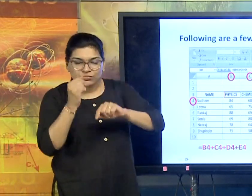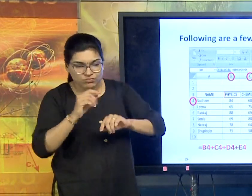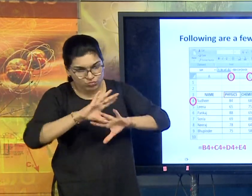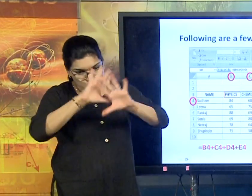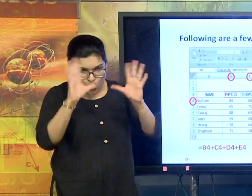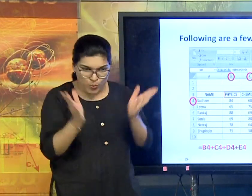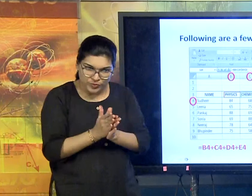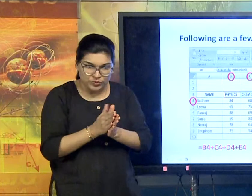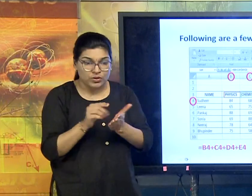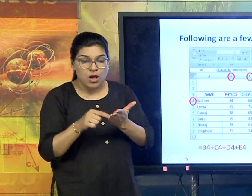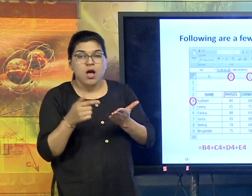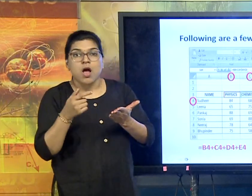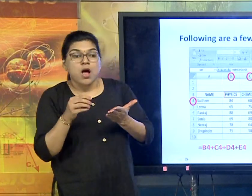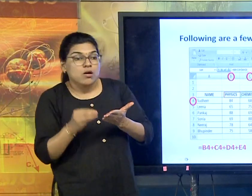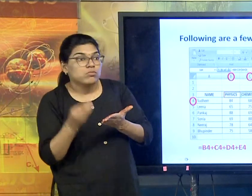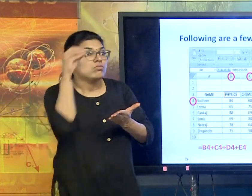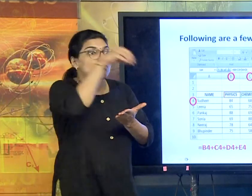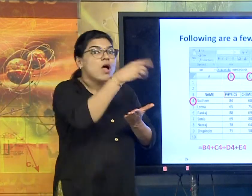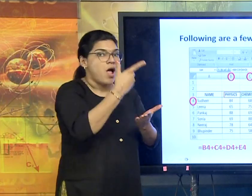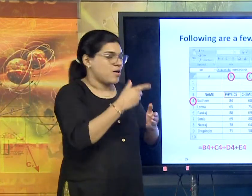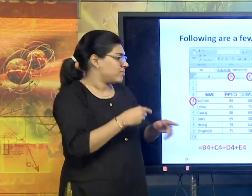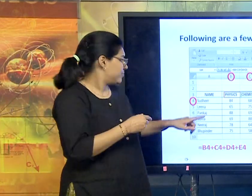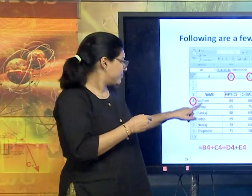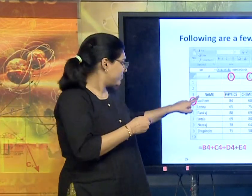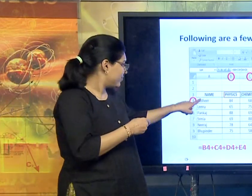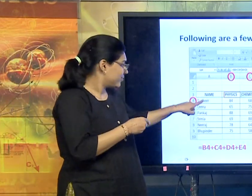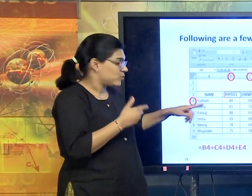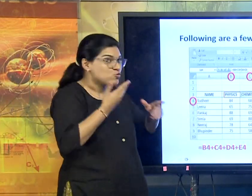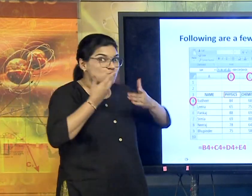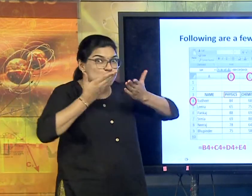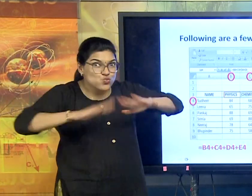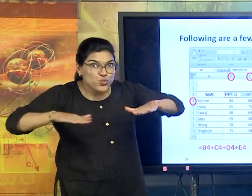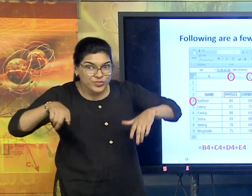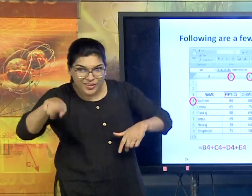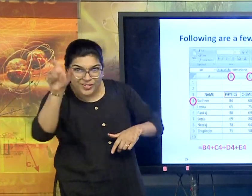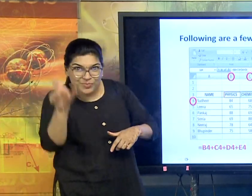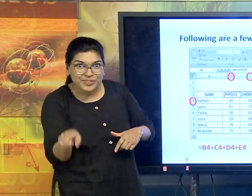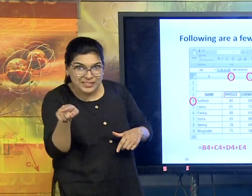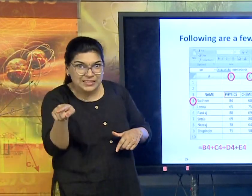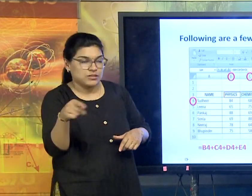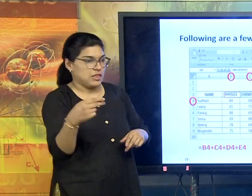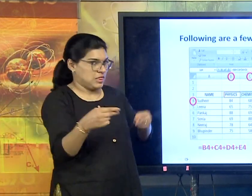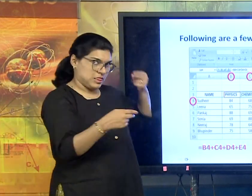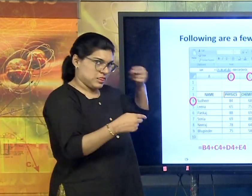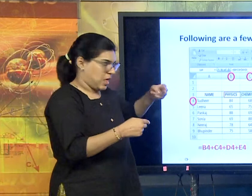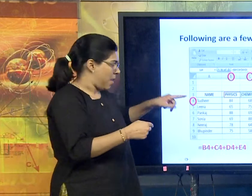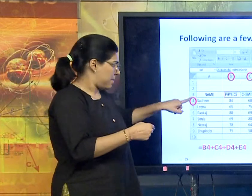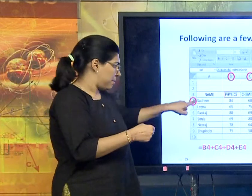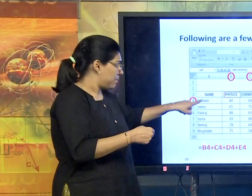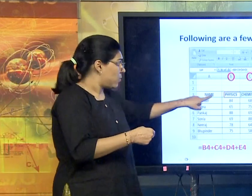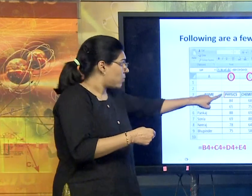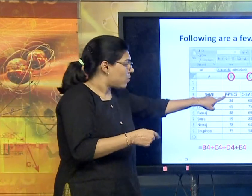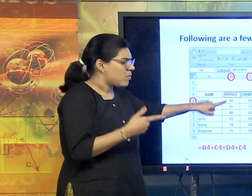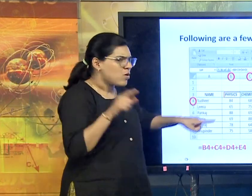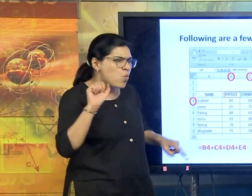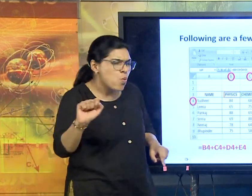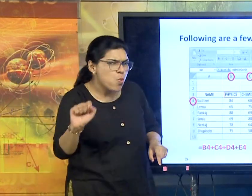table is made, and how we will be doing the